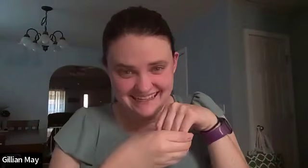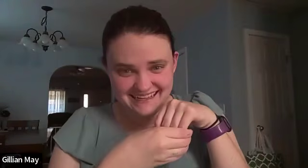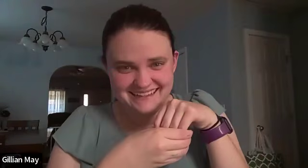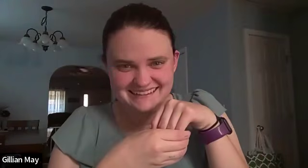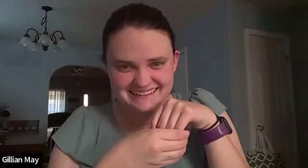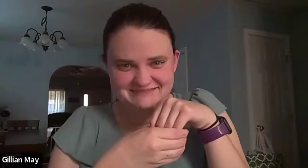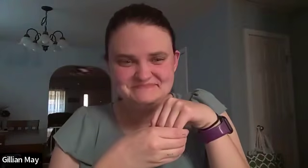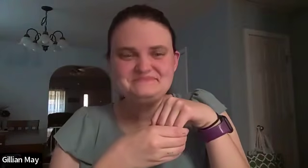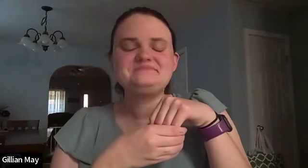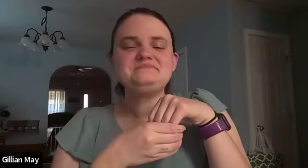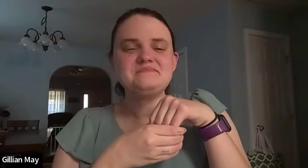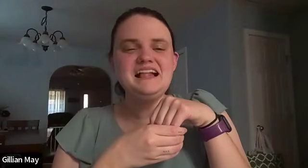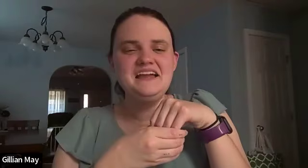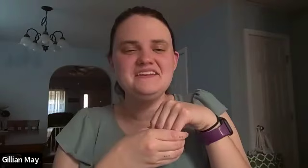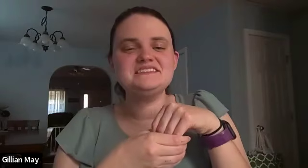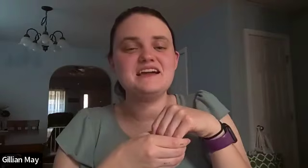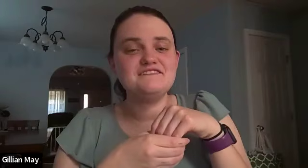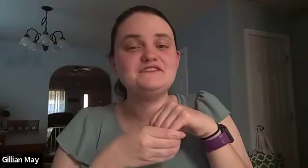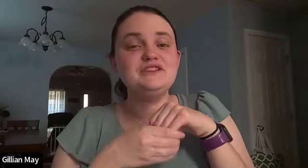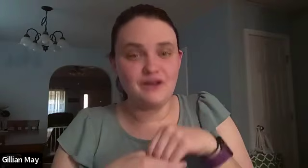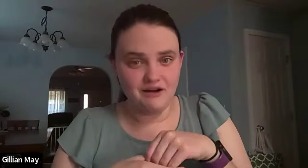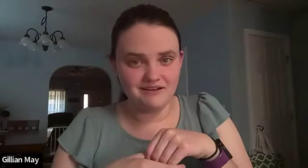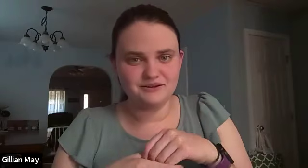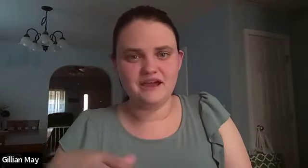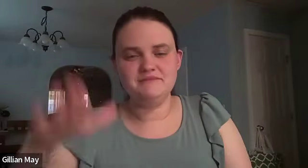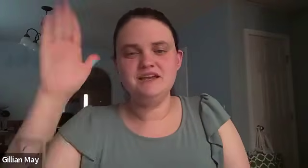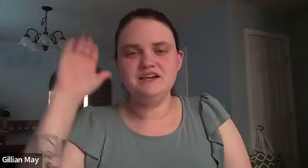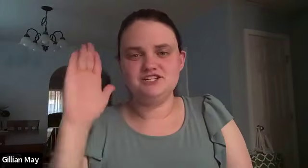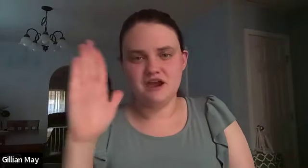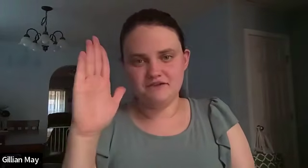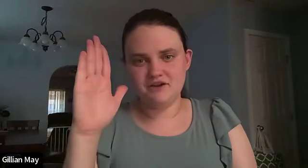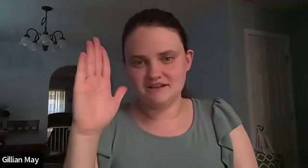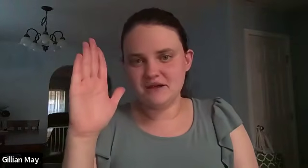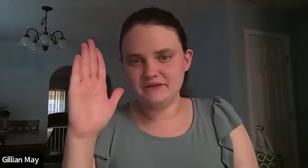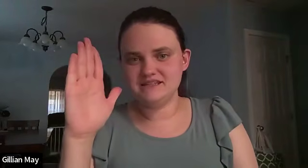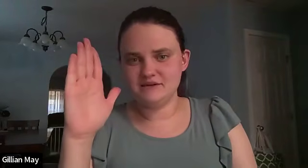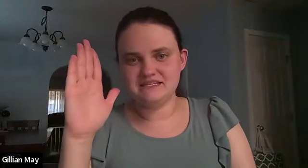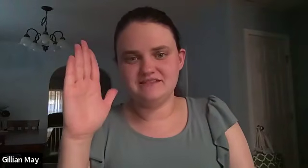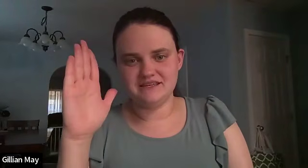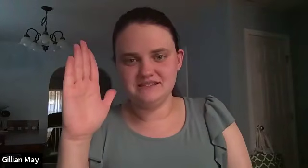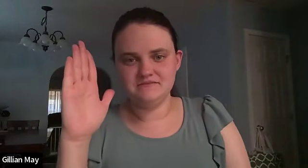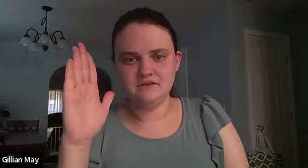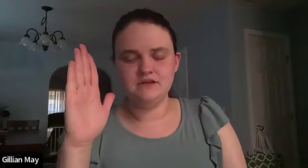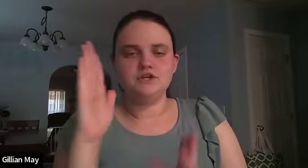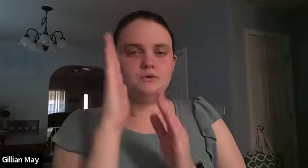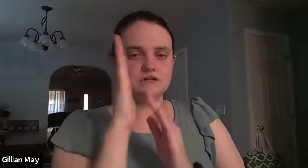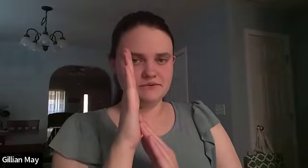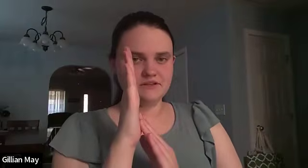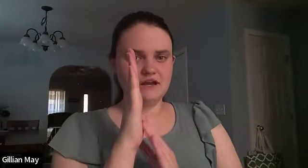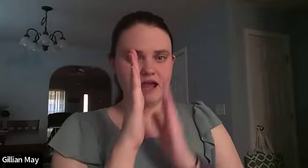in, and then the sign for law, okay, is you're gonna have your non-dominant sideways like this. You are typically gonna have